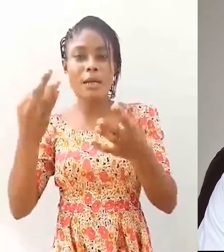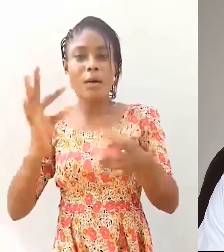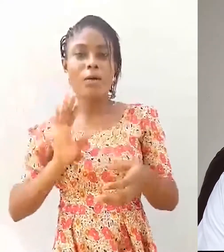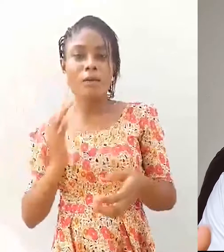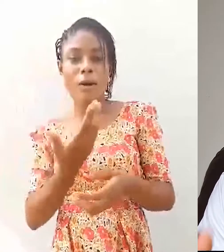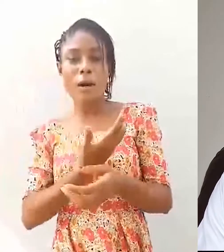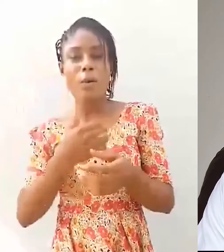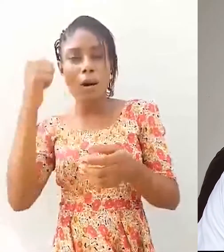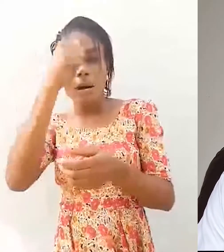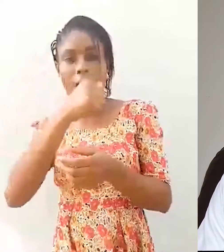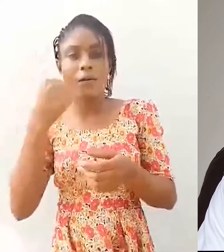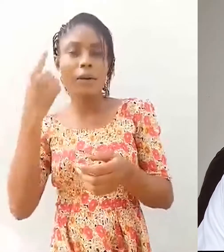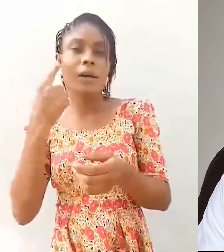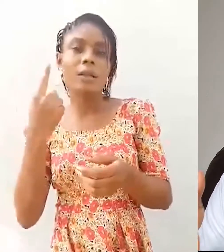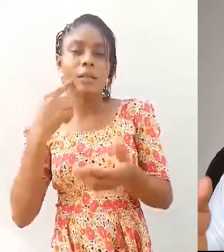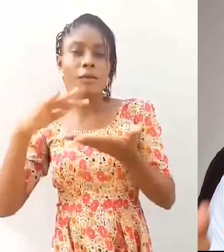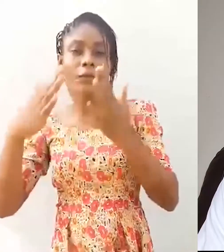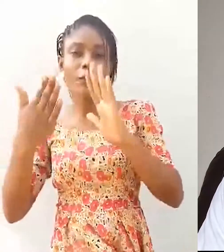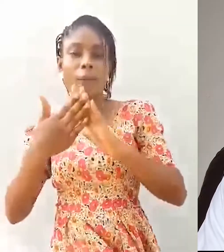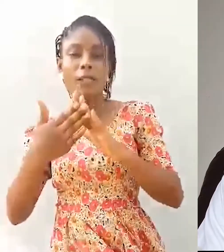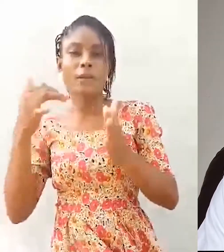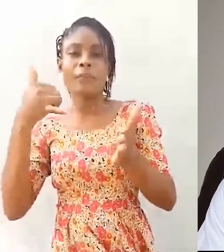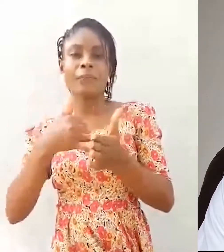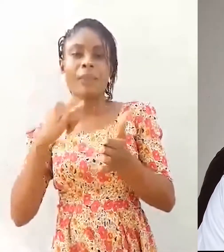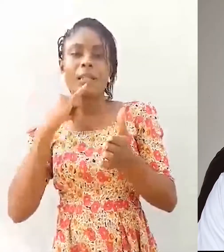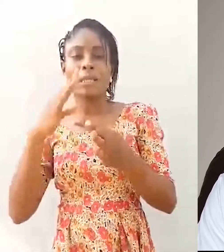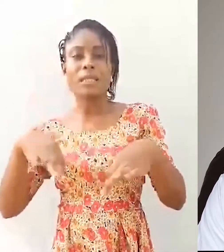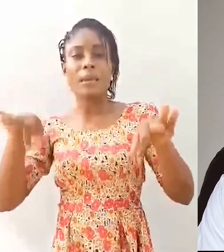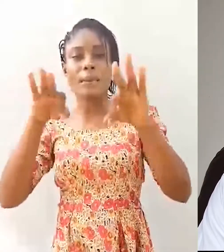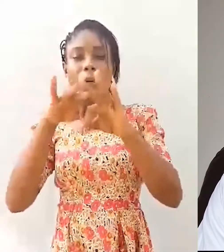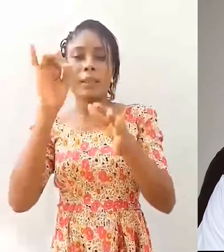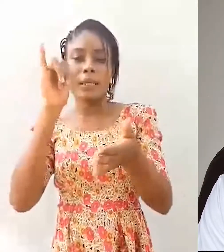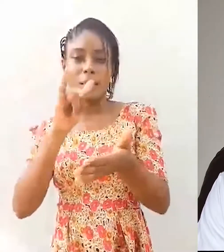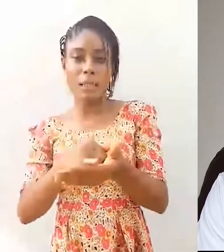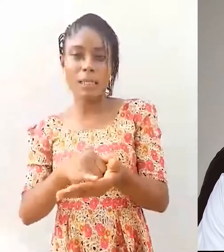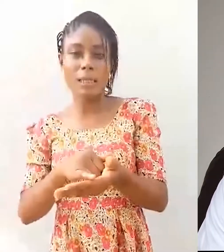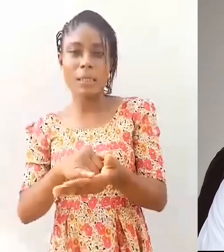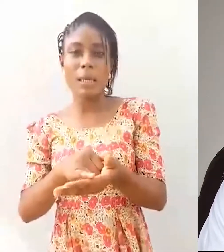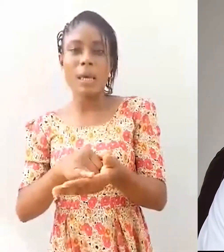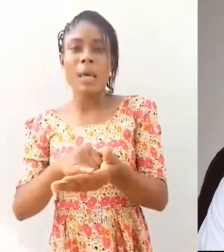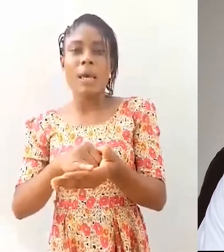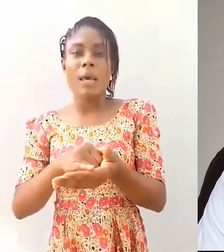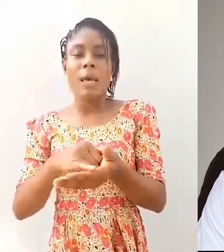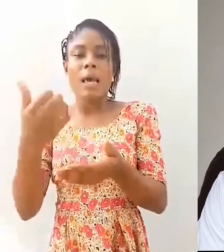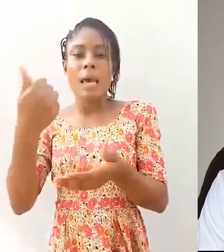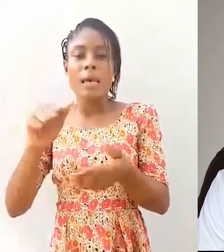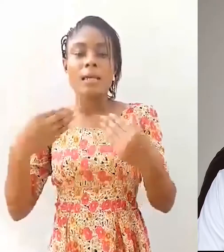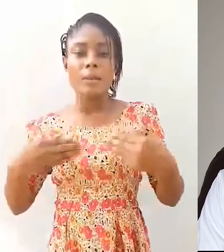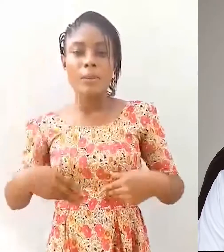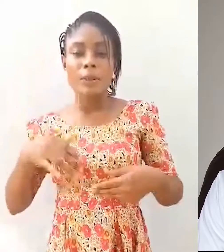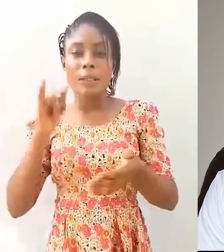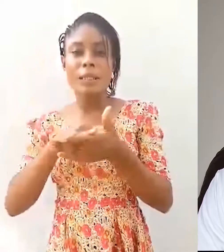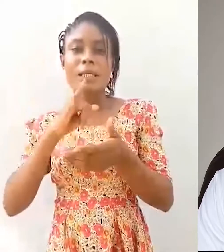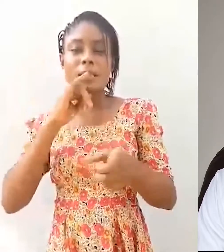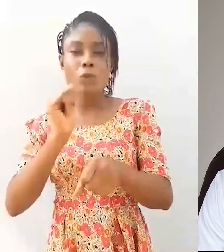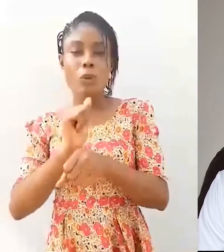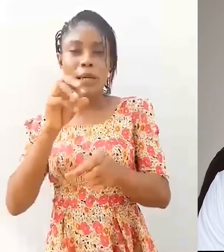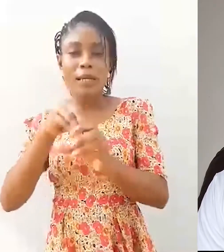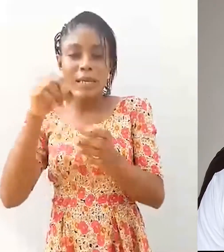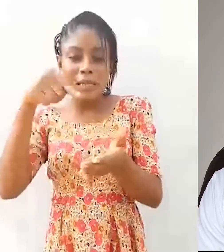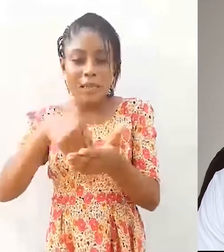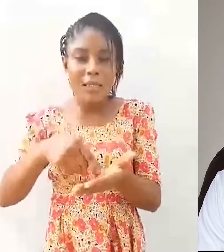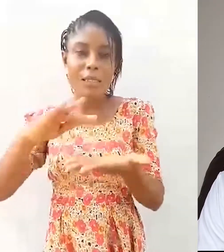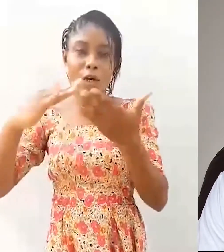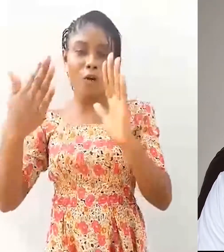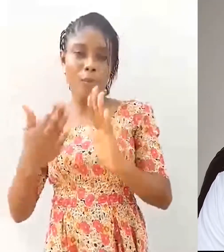but in many of our African deaf communities, it is important that anybody that